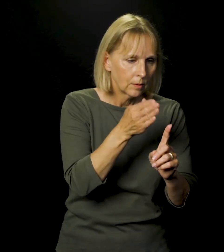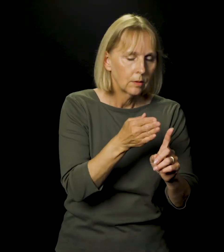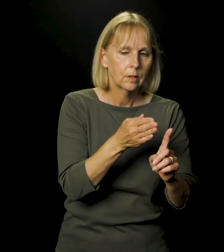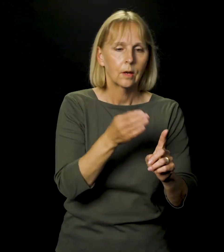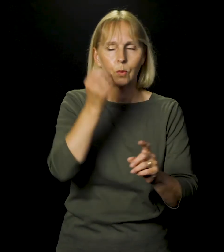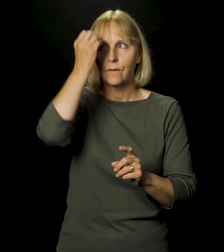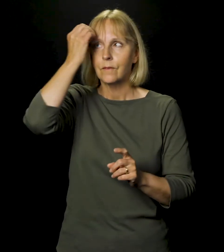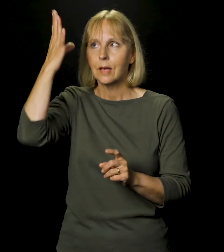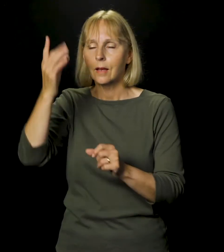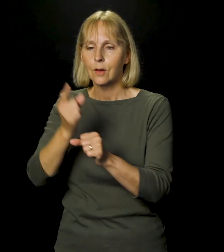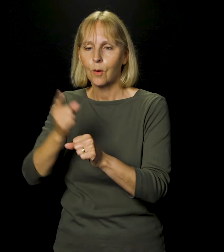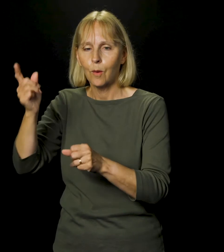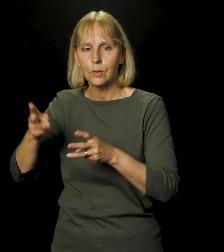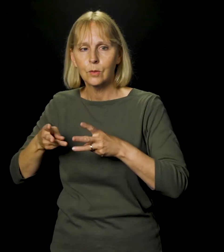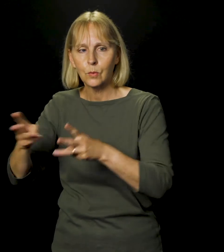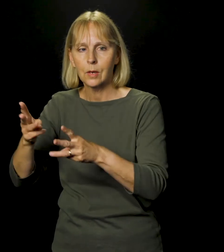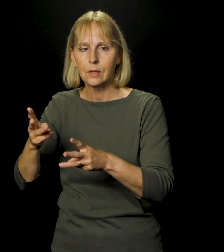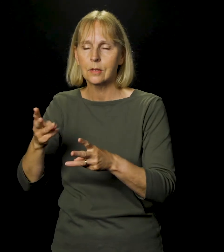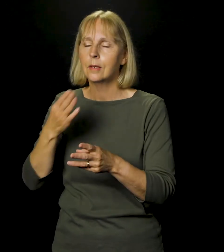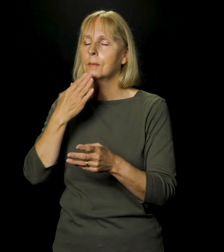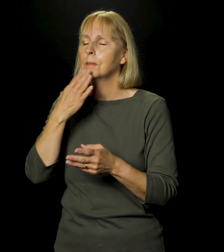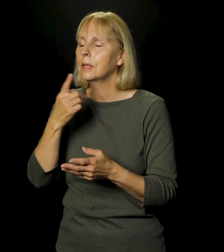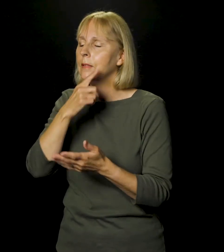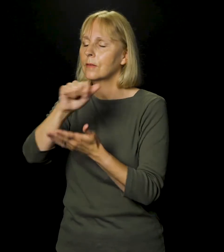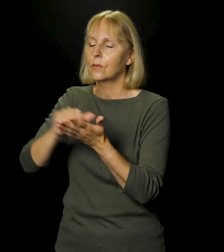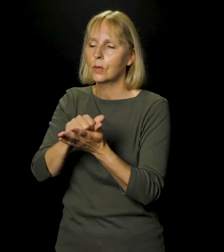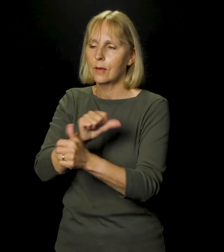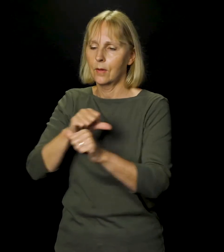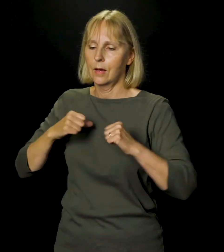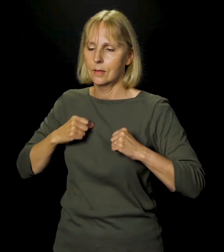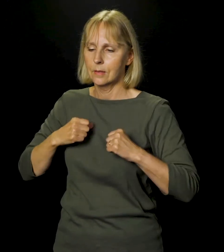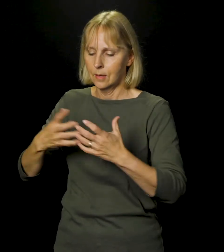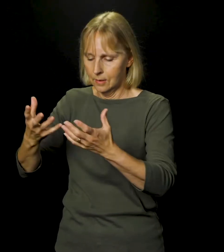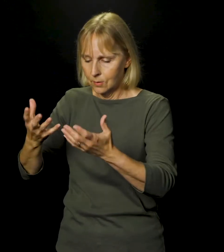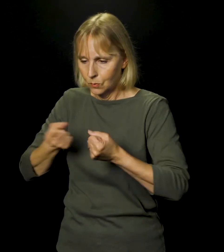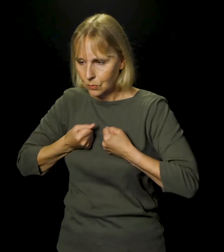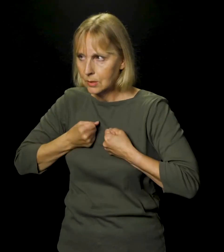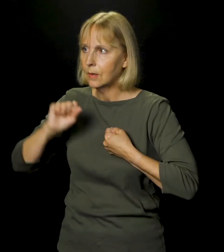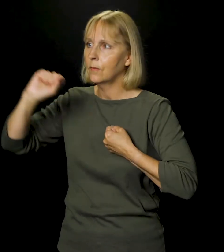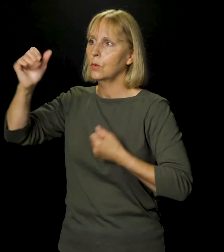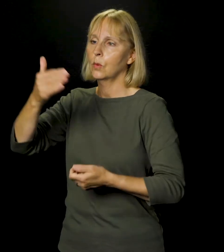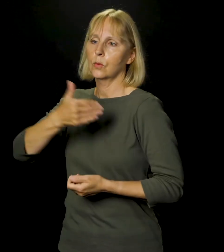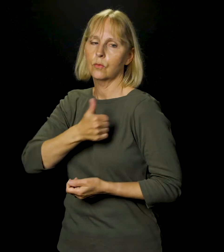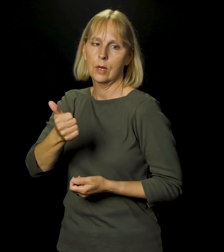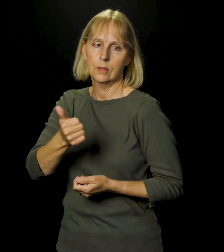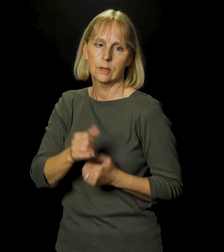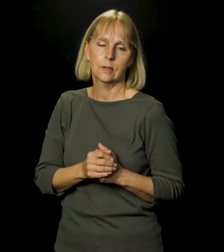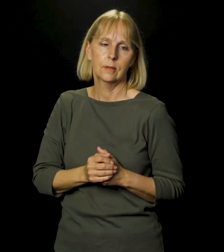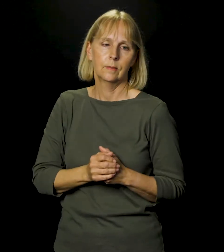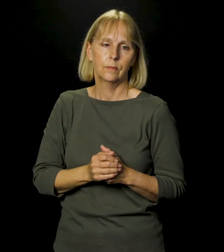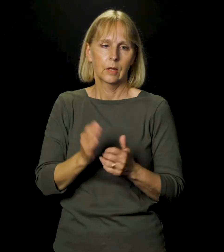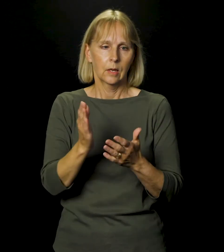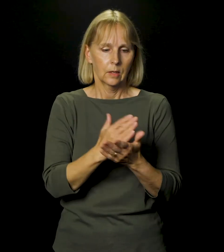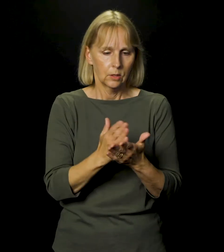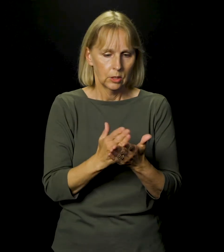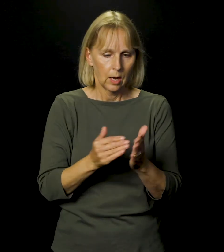duties. And for those things, we receive your forgiveness and grace. And as we share in communion, we rededicate our lives